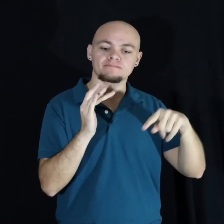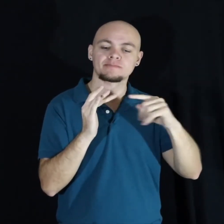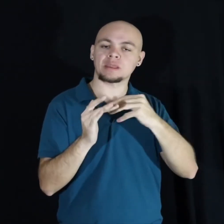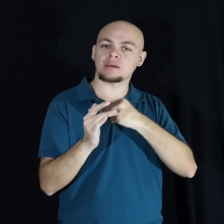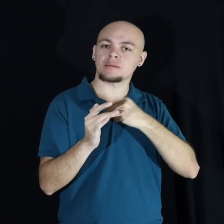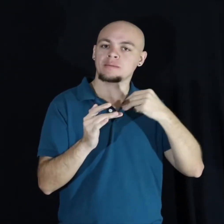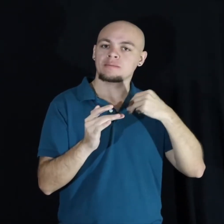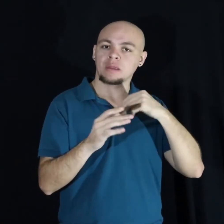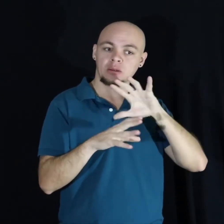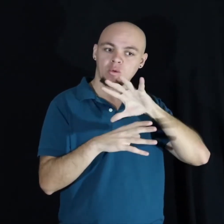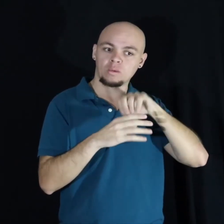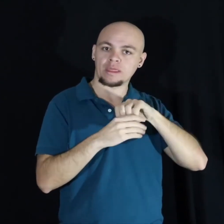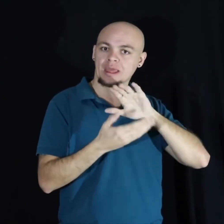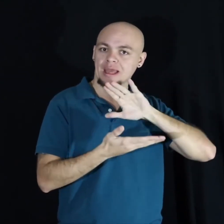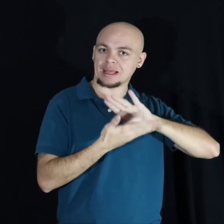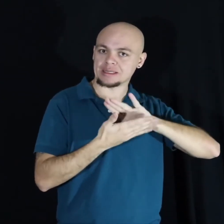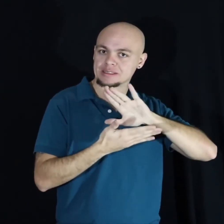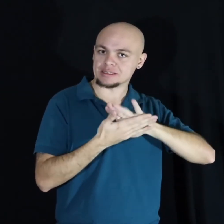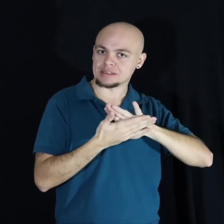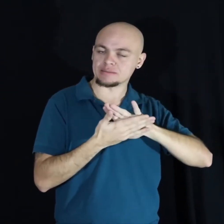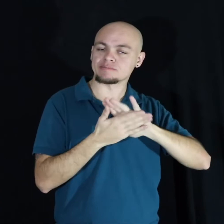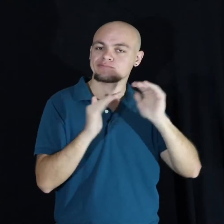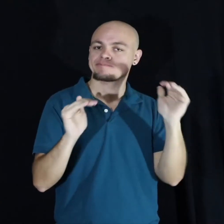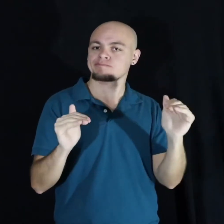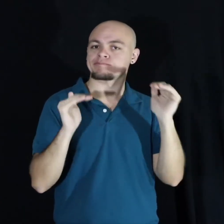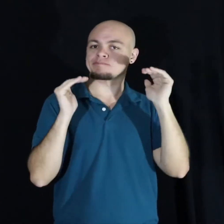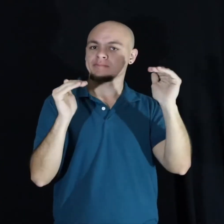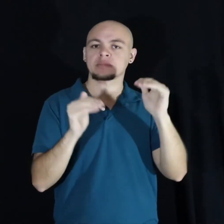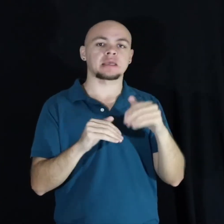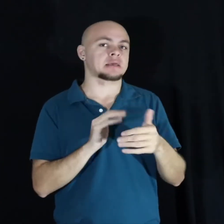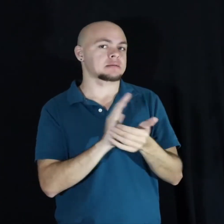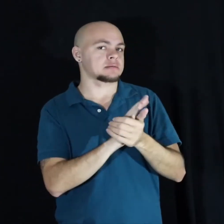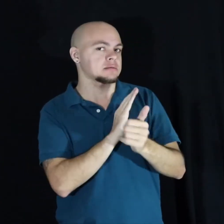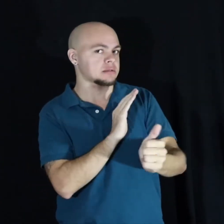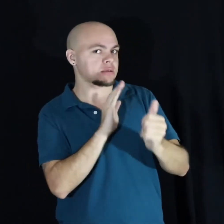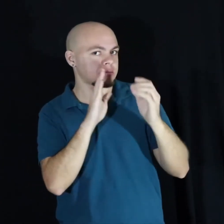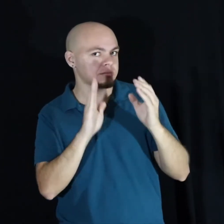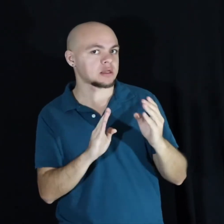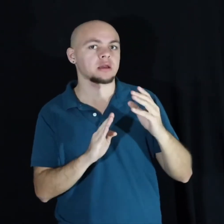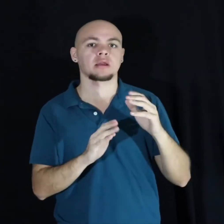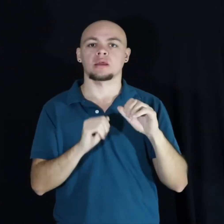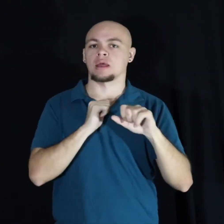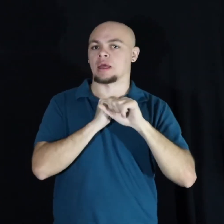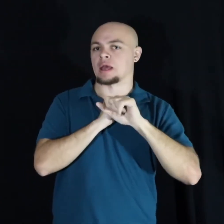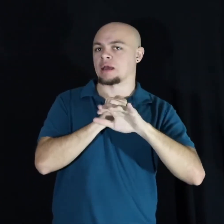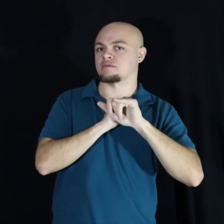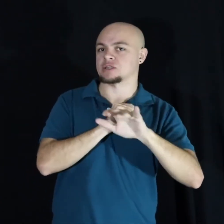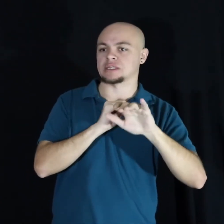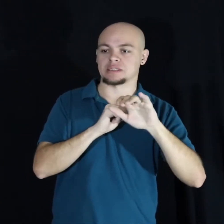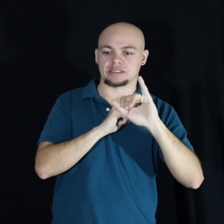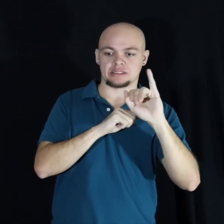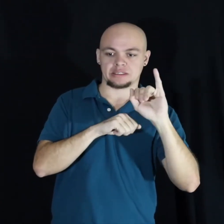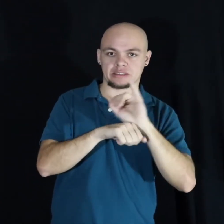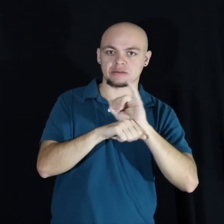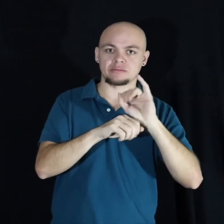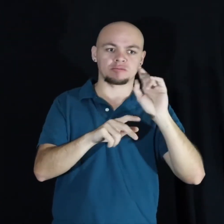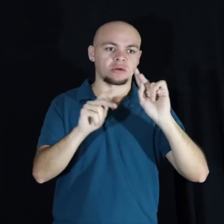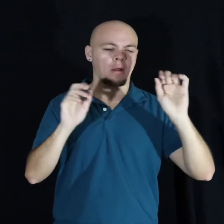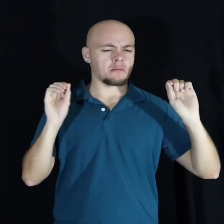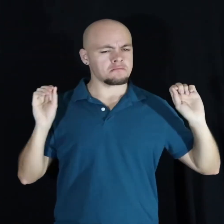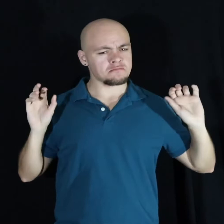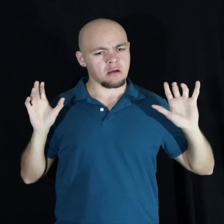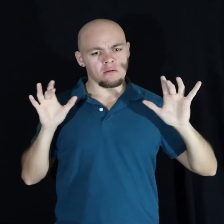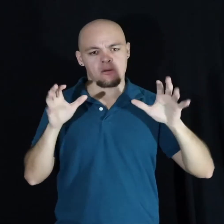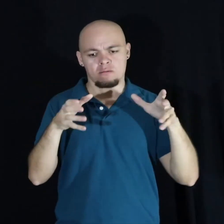of the academe, they got tech experts, people from the advertising industry, from all different walks of life, to